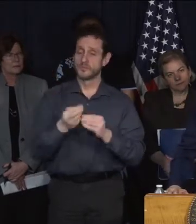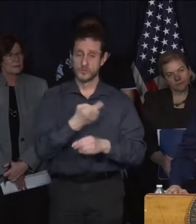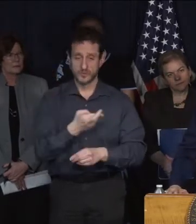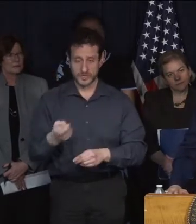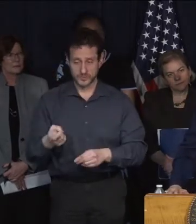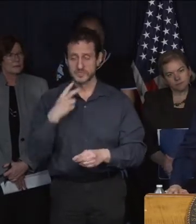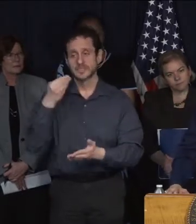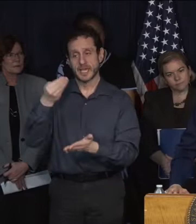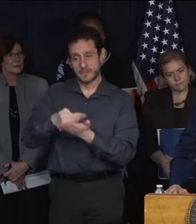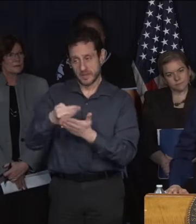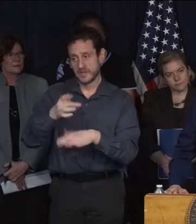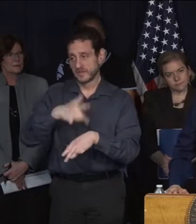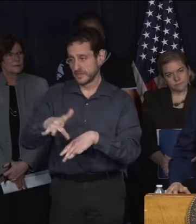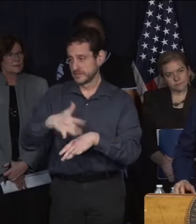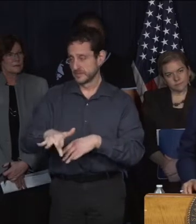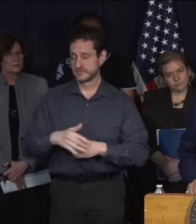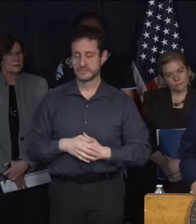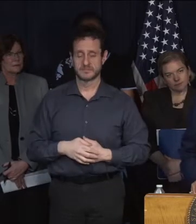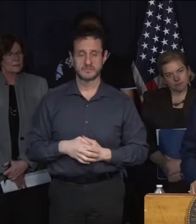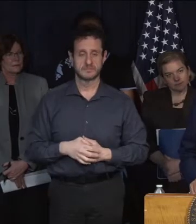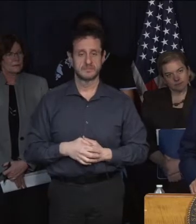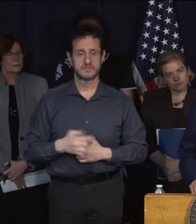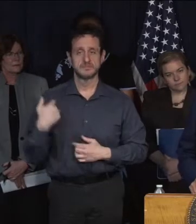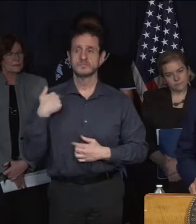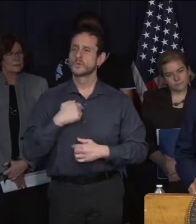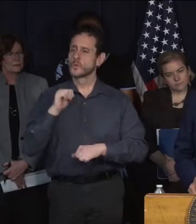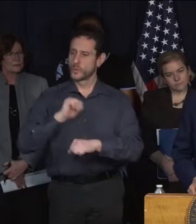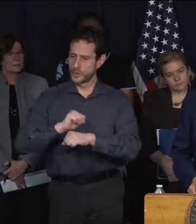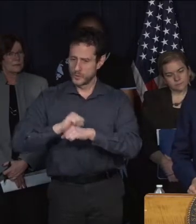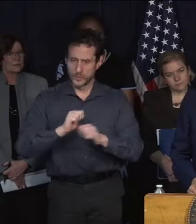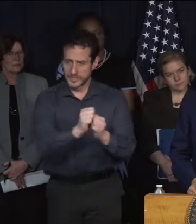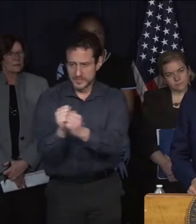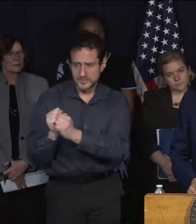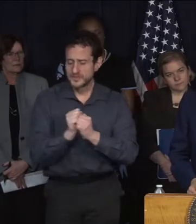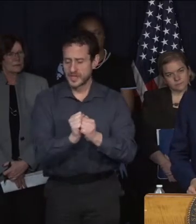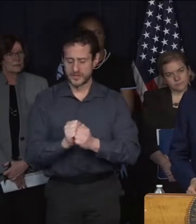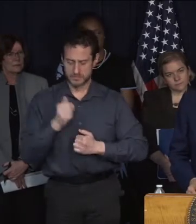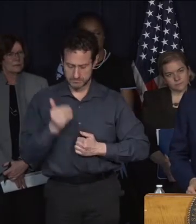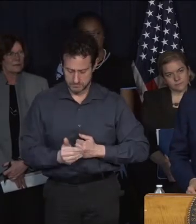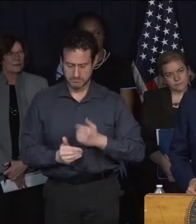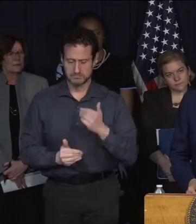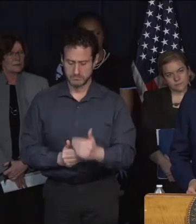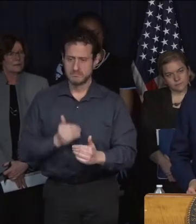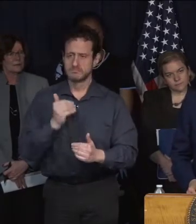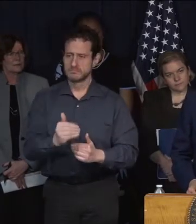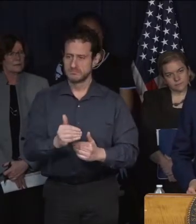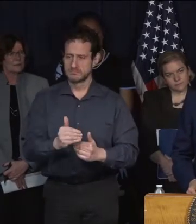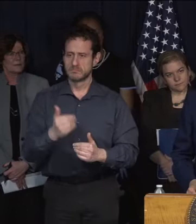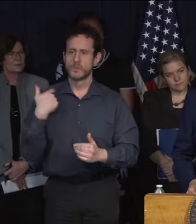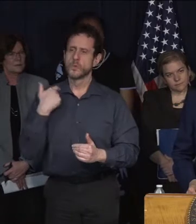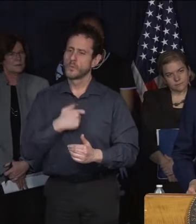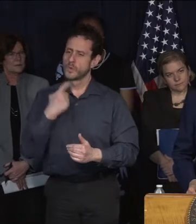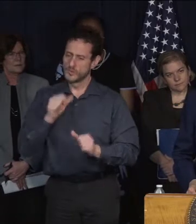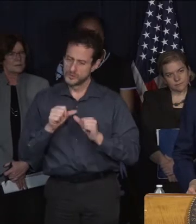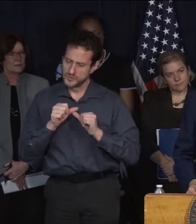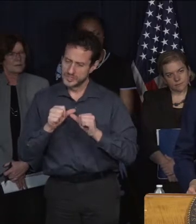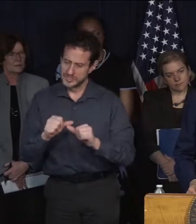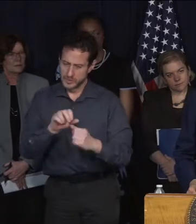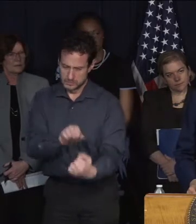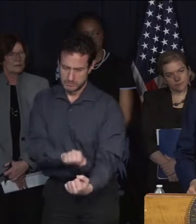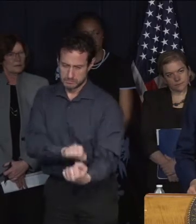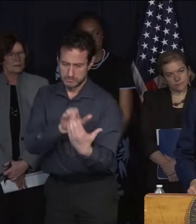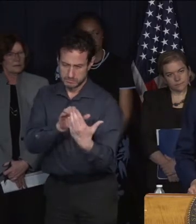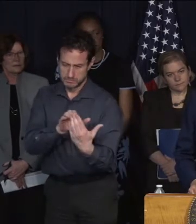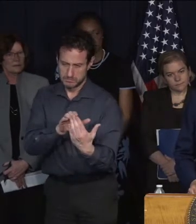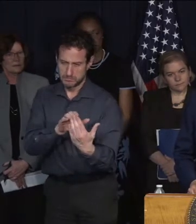funding is made available. We're working together to take these steps because we want to remain proactive to contain the